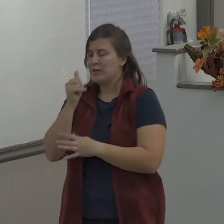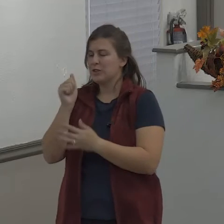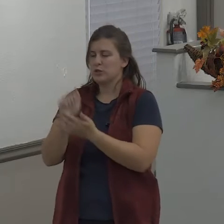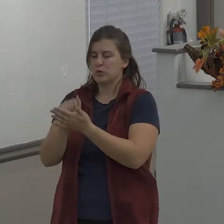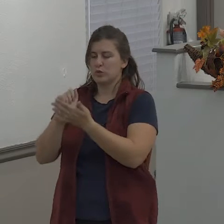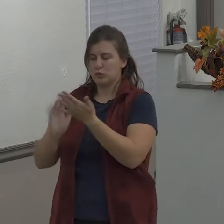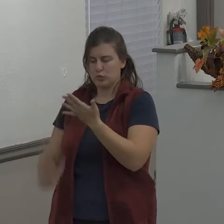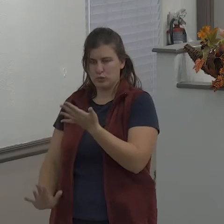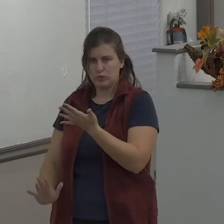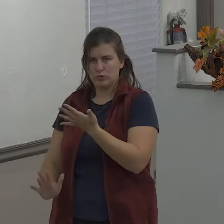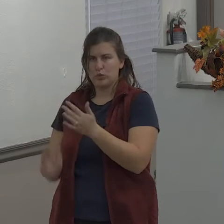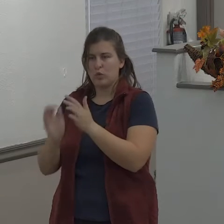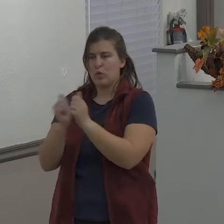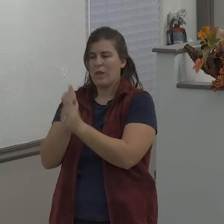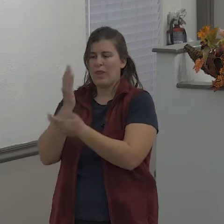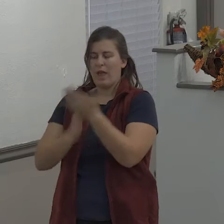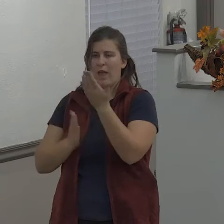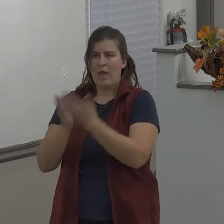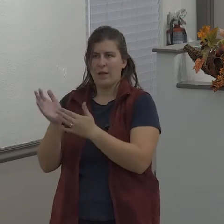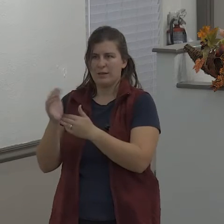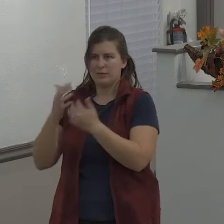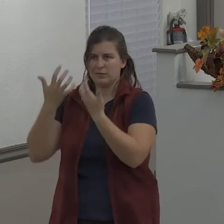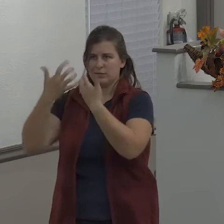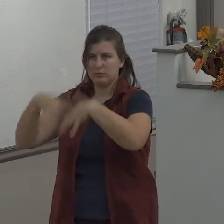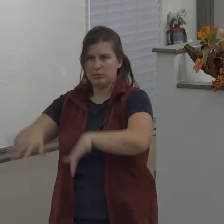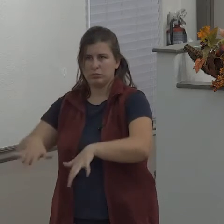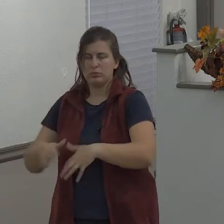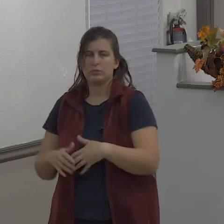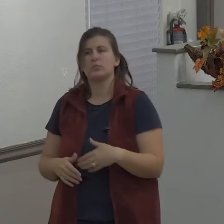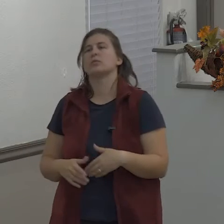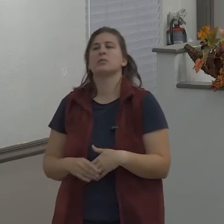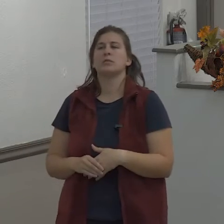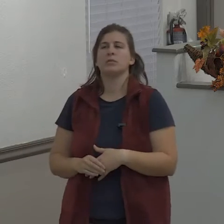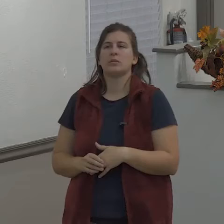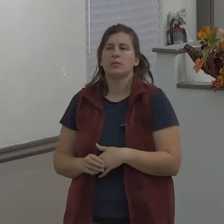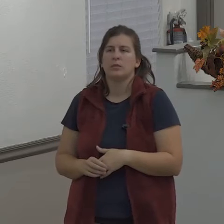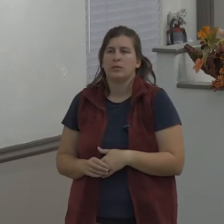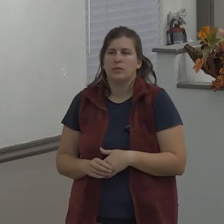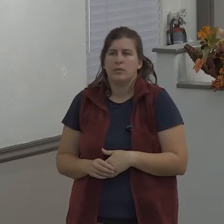foolish plucketh it down with her hands.